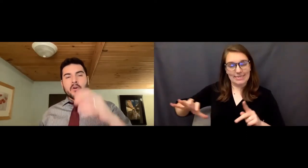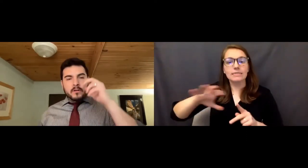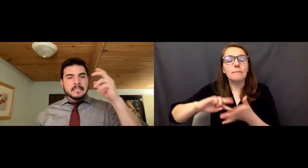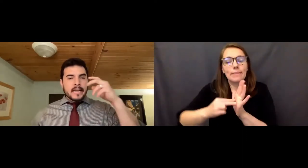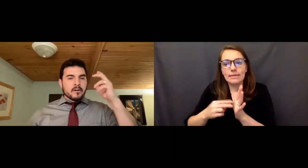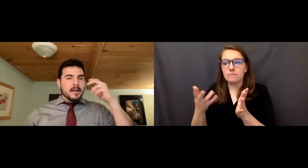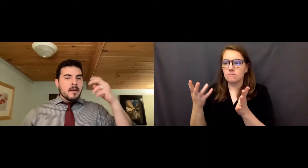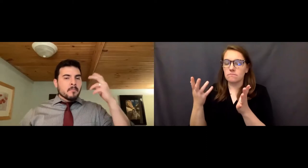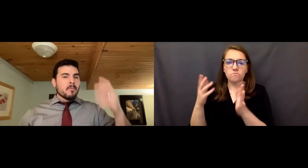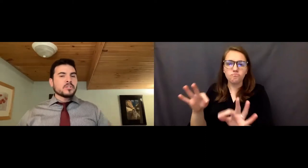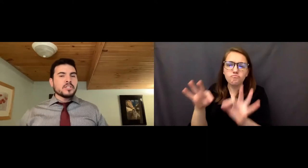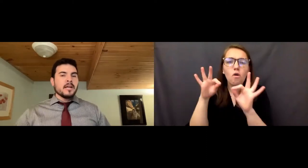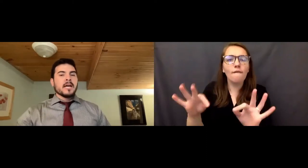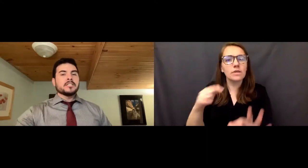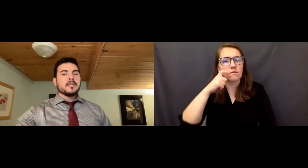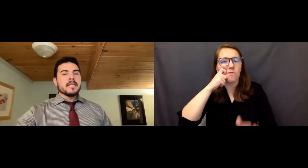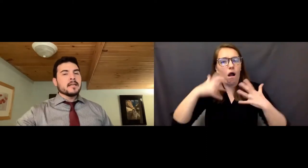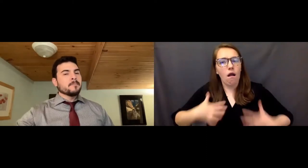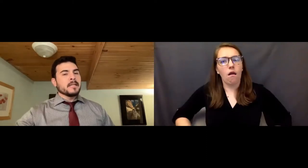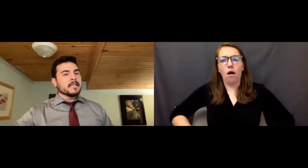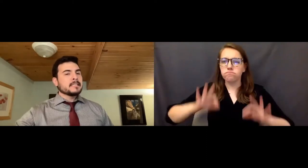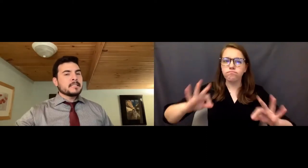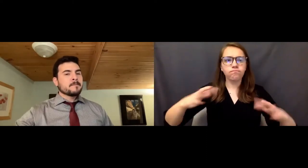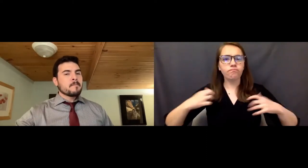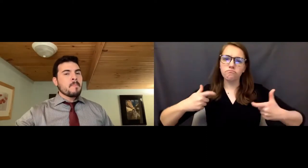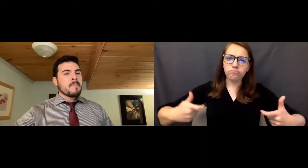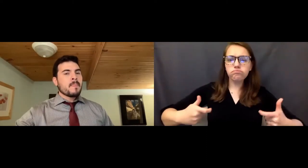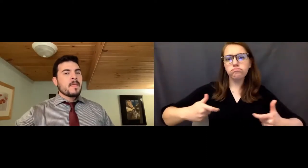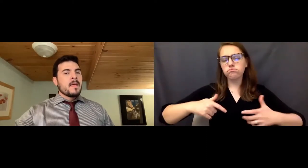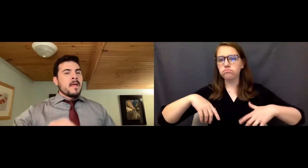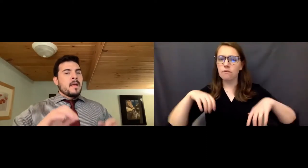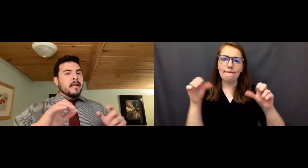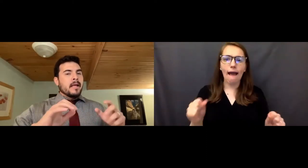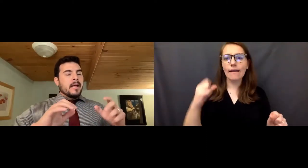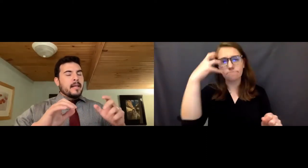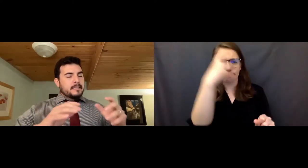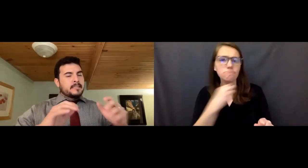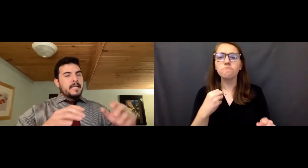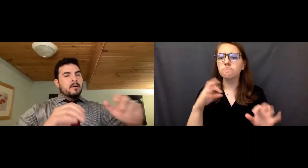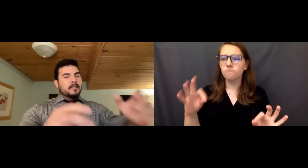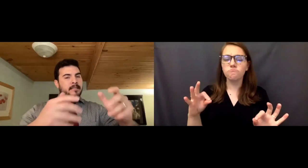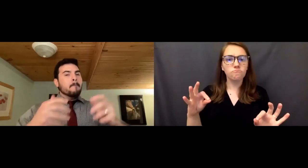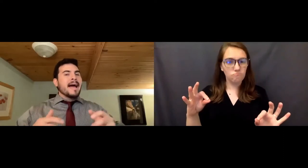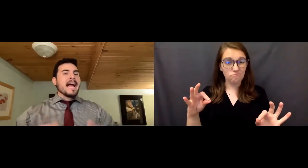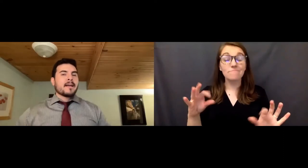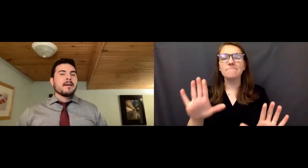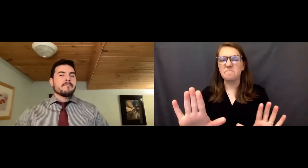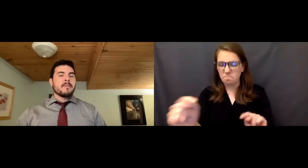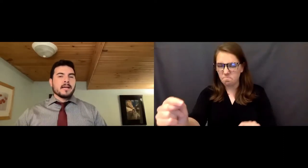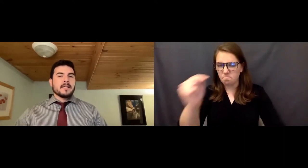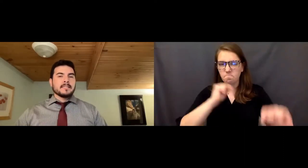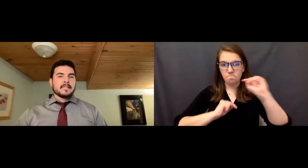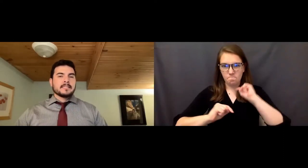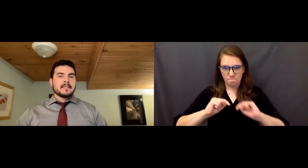of carnal integrity, proportion, agility, and comeliness. Now, let's take a step back